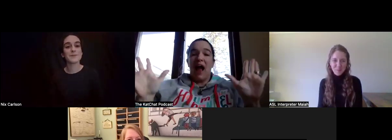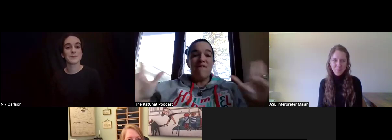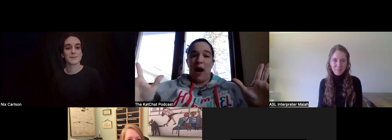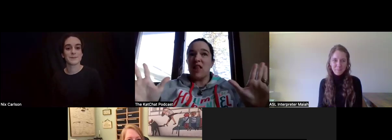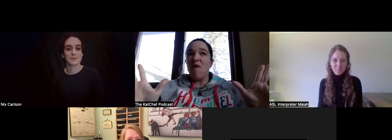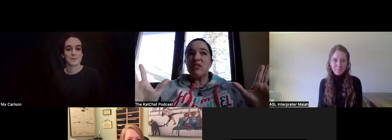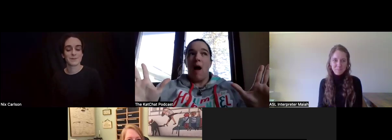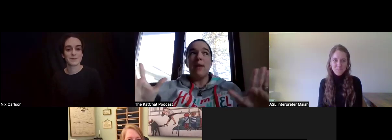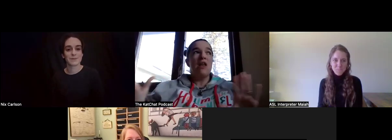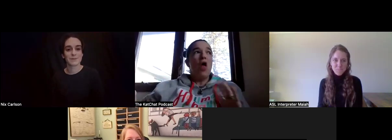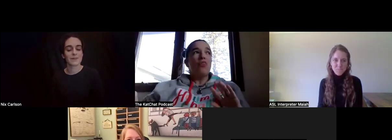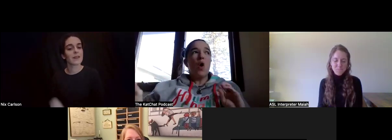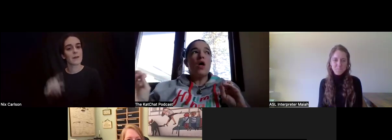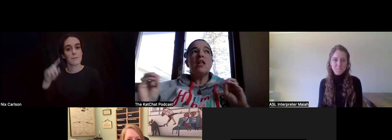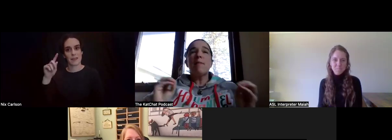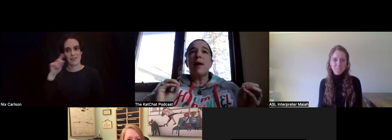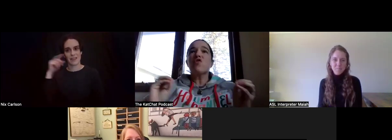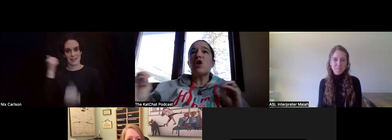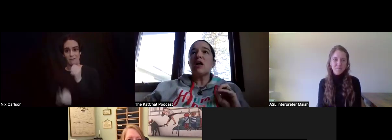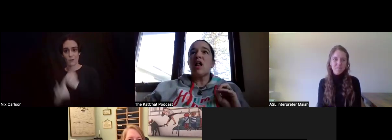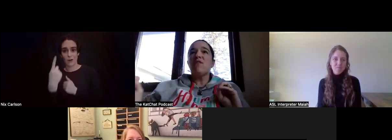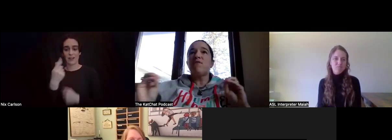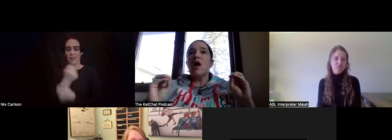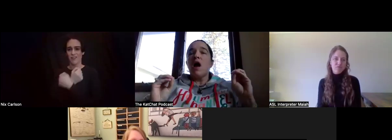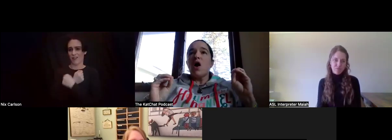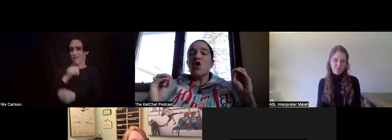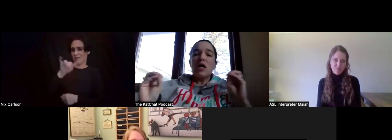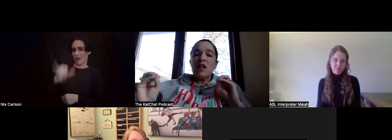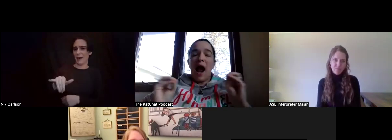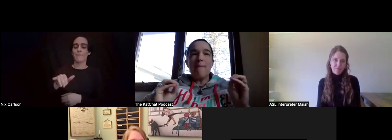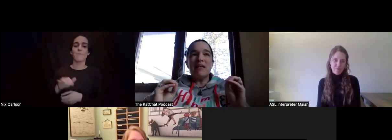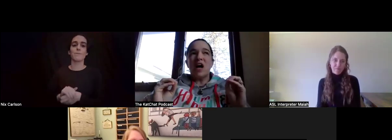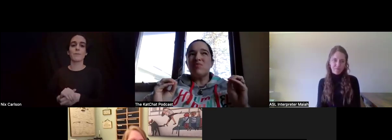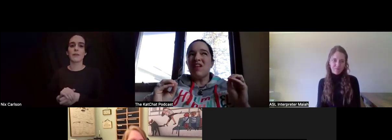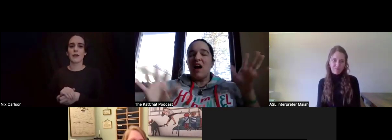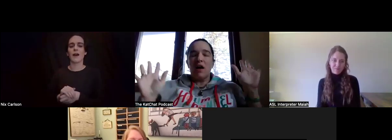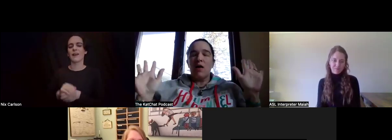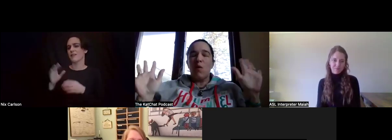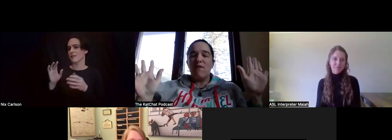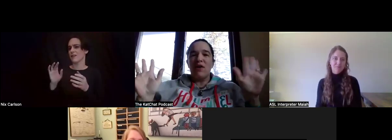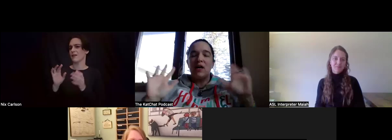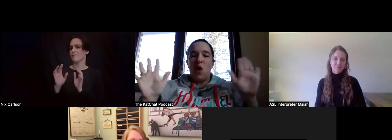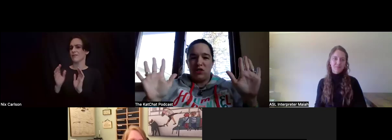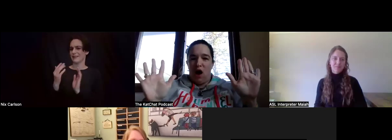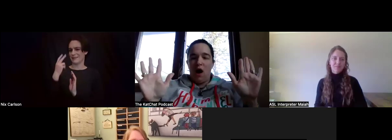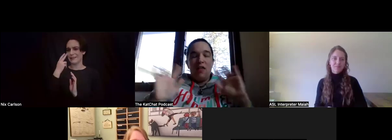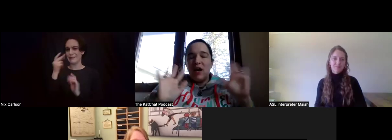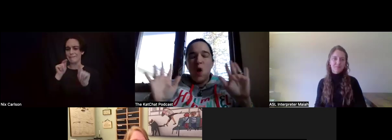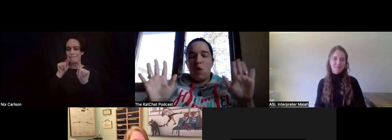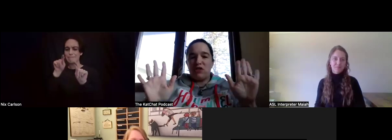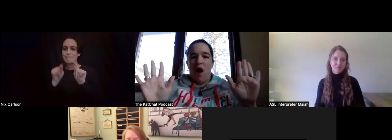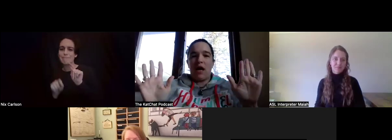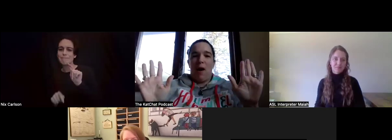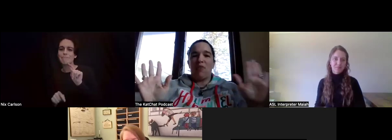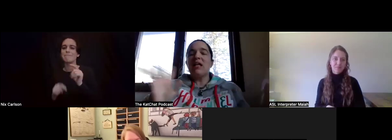and I think everybody loved that. I mean, there were a little bit of critical comment on like, whatever, they don't know they